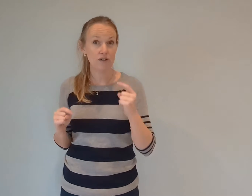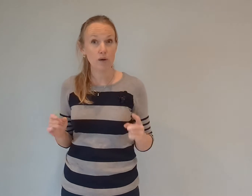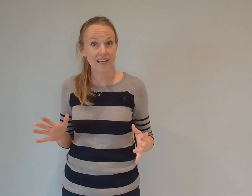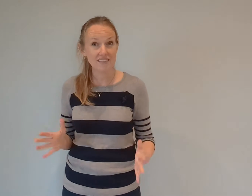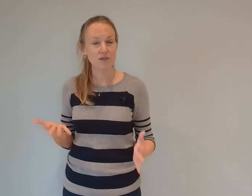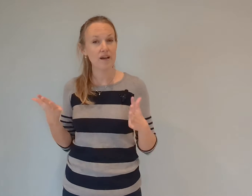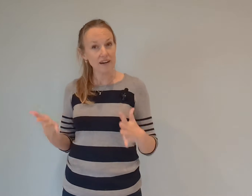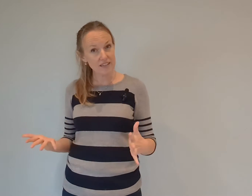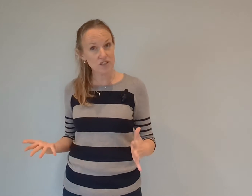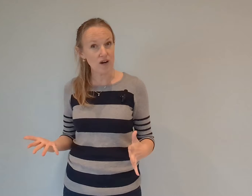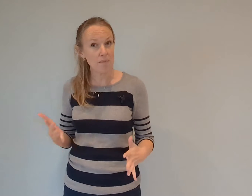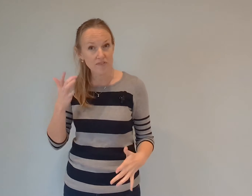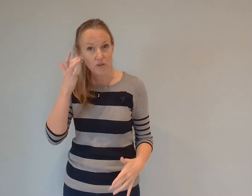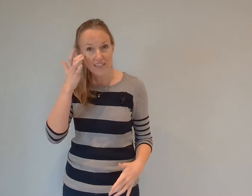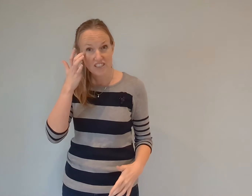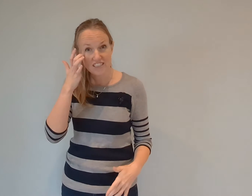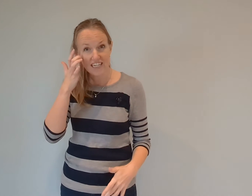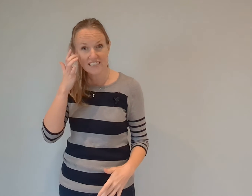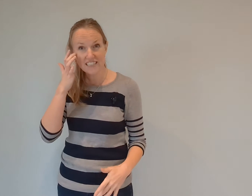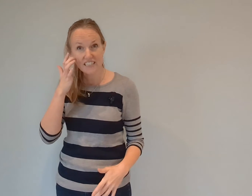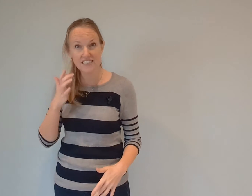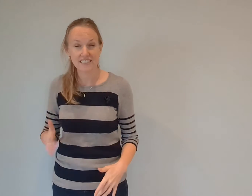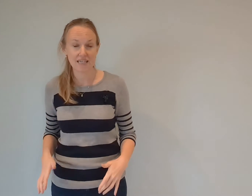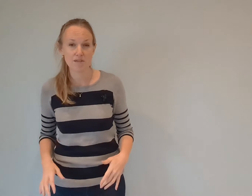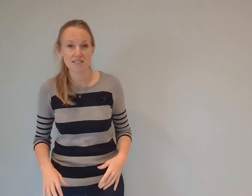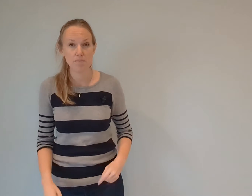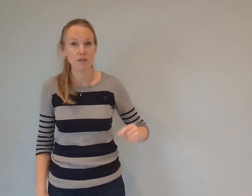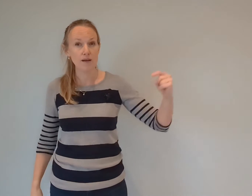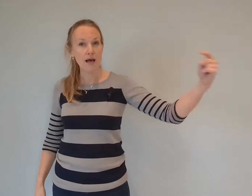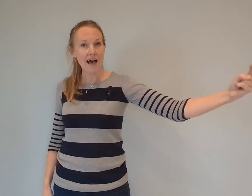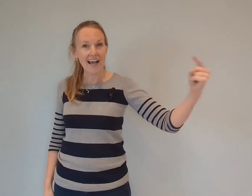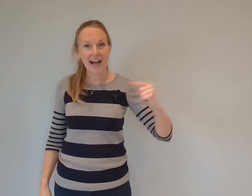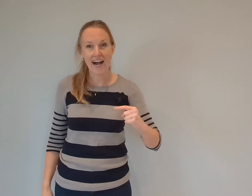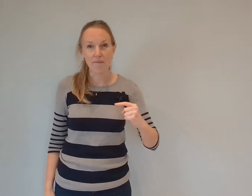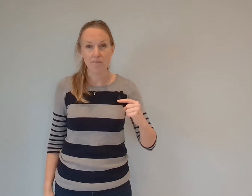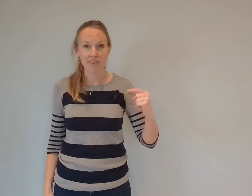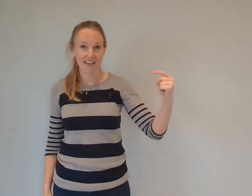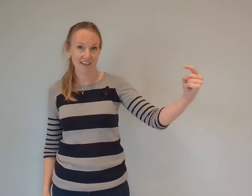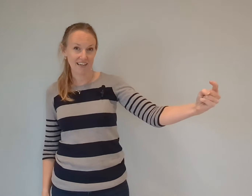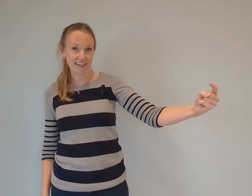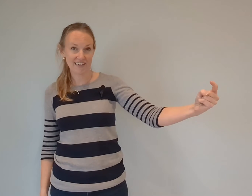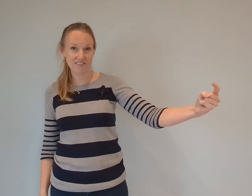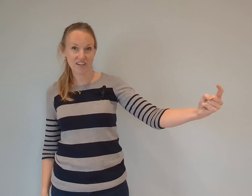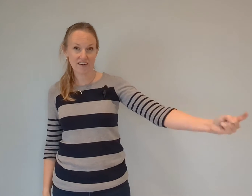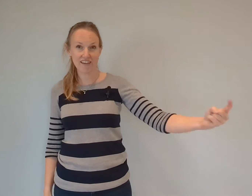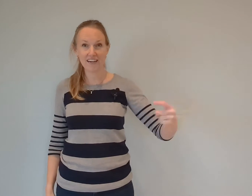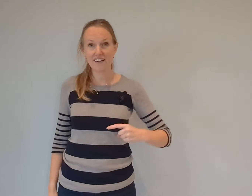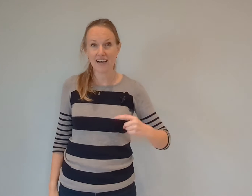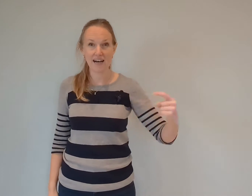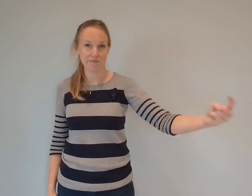quick, so we are going to drop a few extra signs in there just to keep it simple. Come, okay? Index finger out here, come. You're